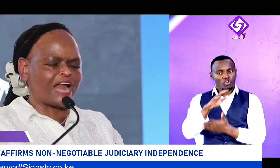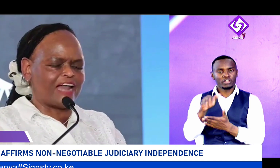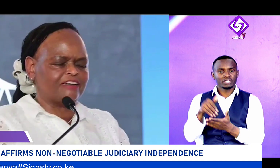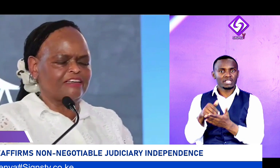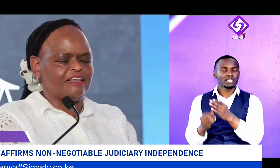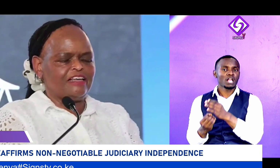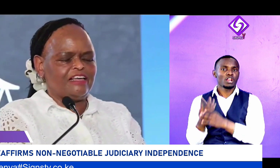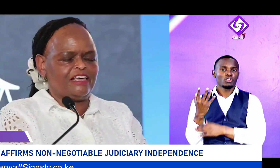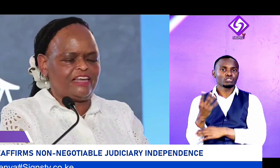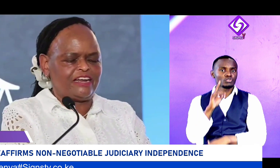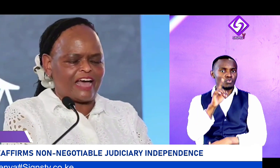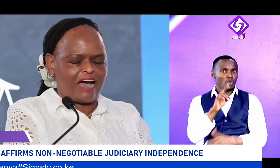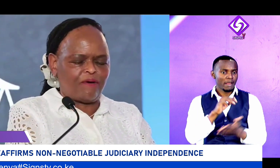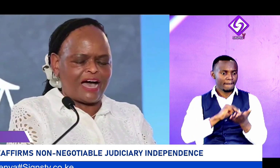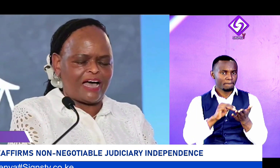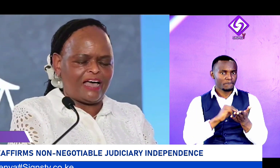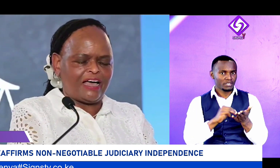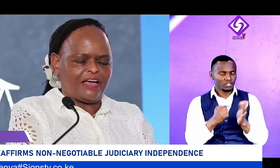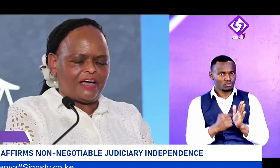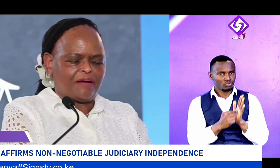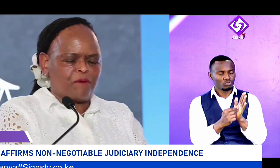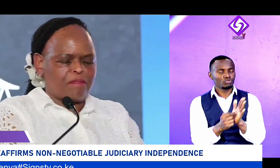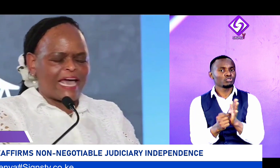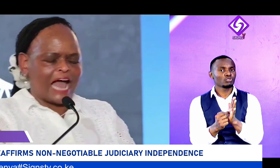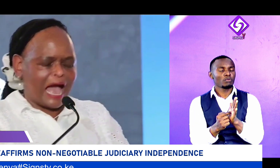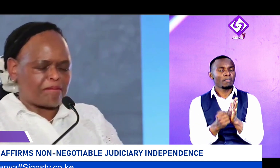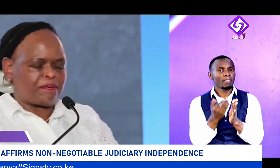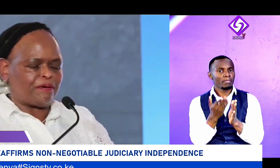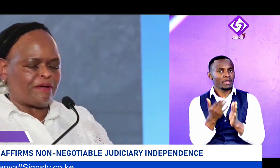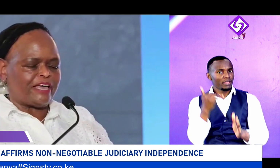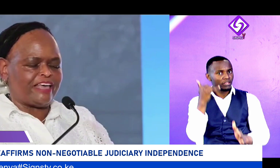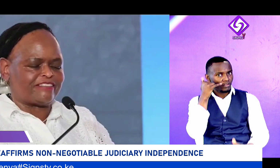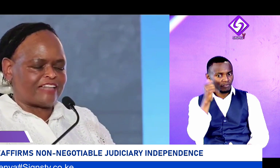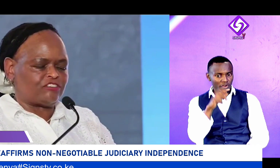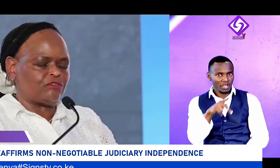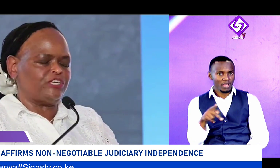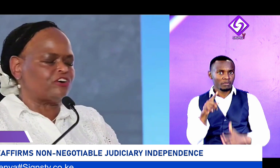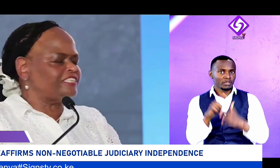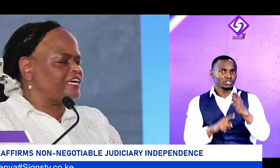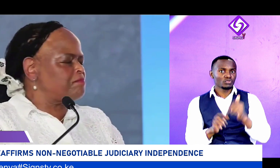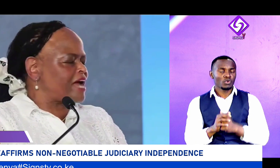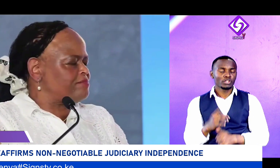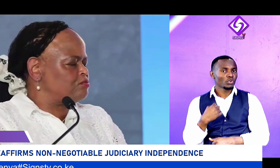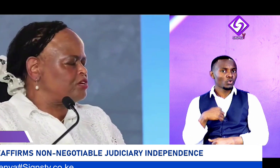run in our mobile app is that we don't take bribes, we